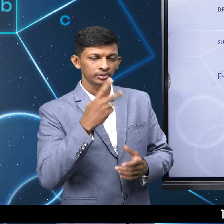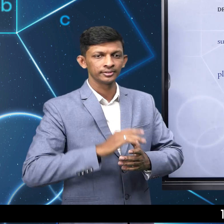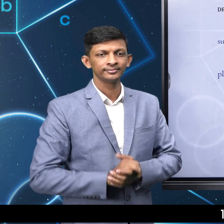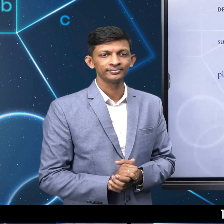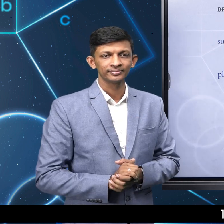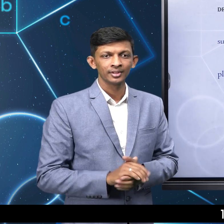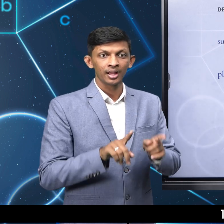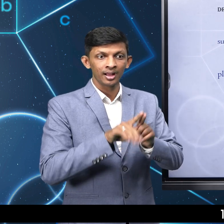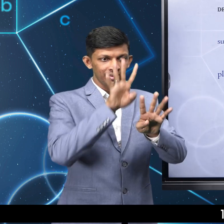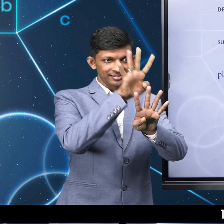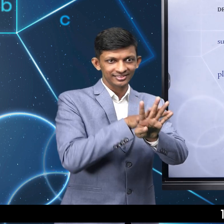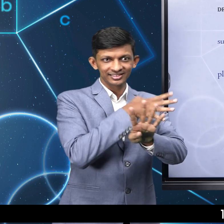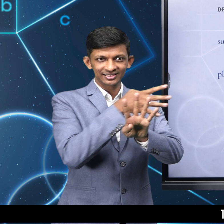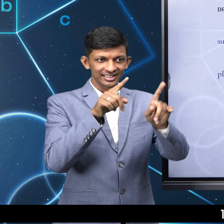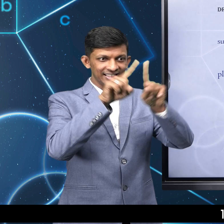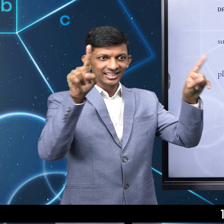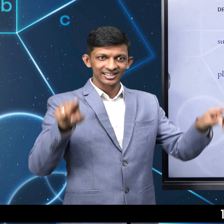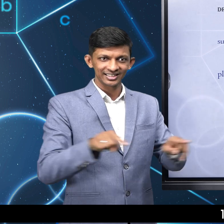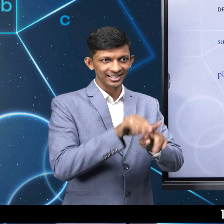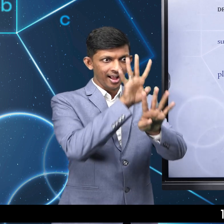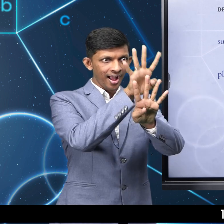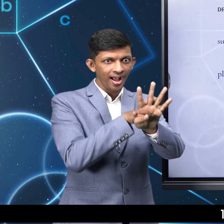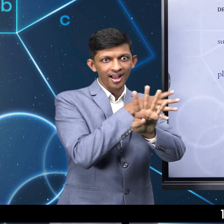First one is oblique sketch.